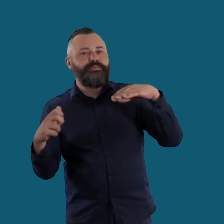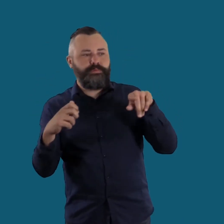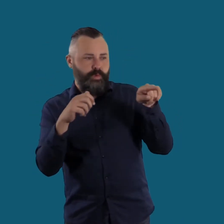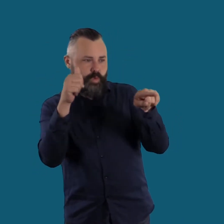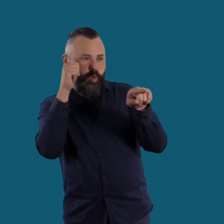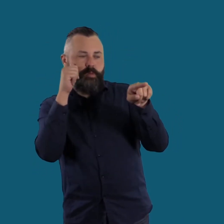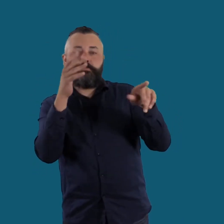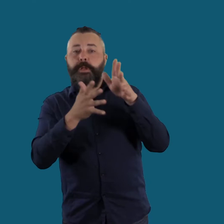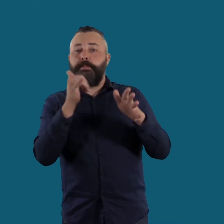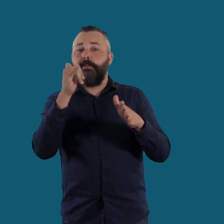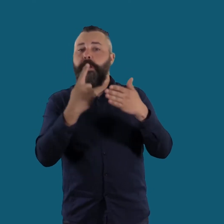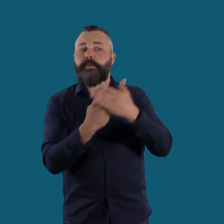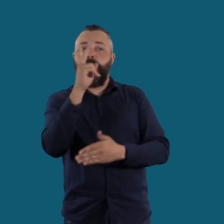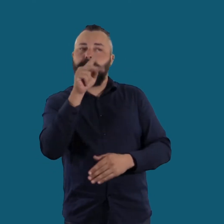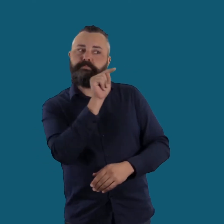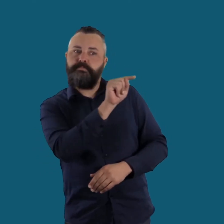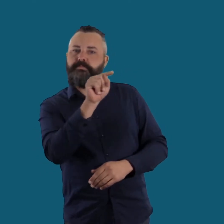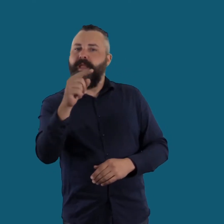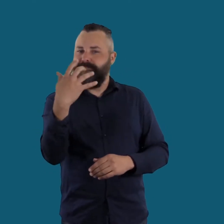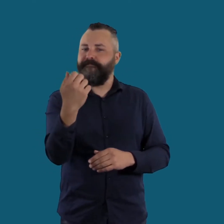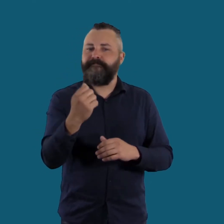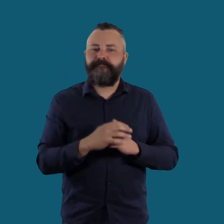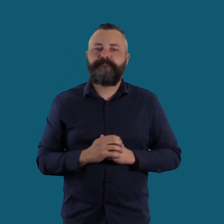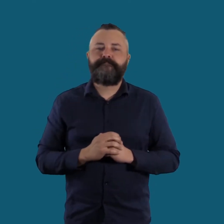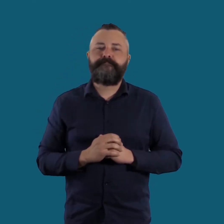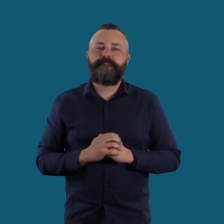Areas where landslides had occurred in the past may be monitored in case of reoccurrence.